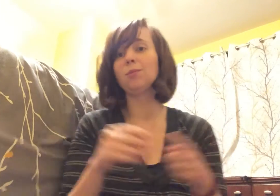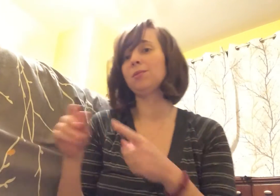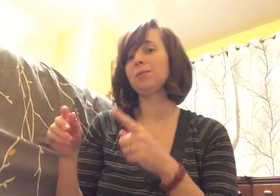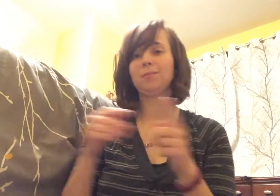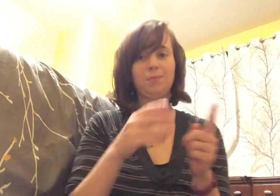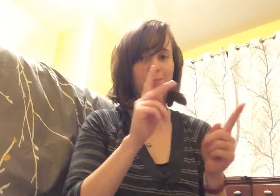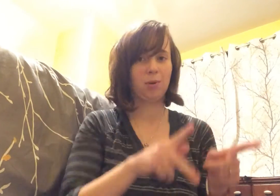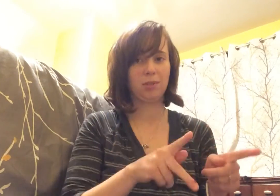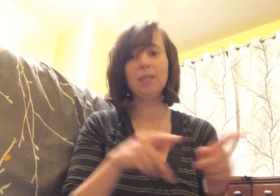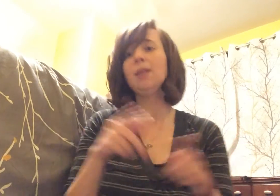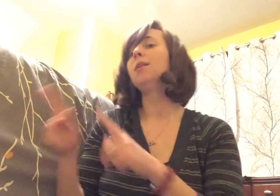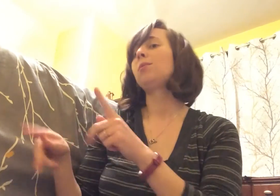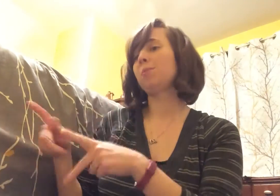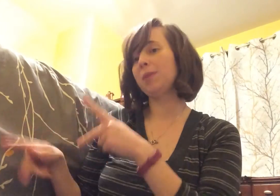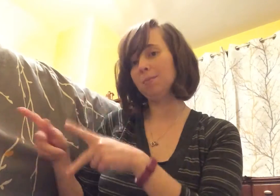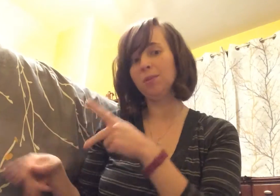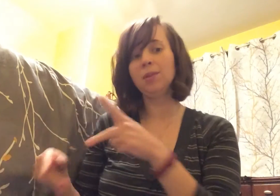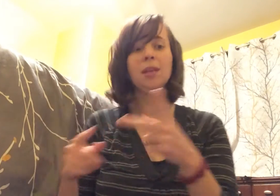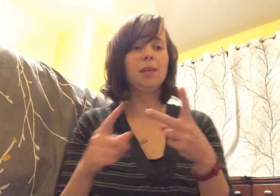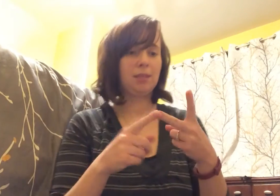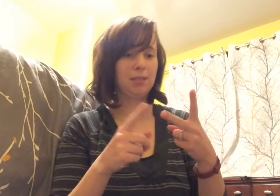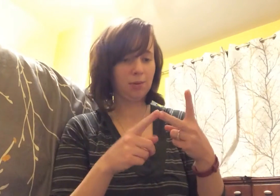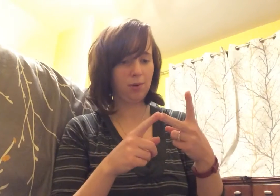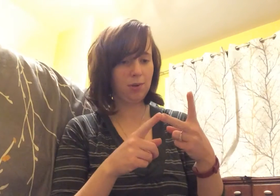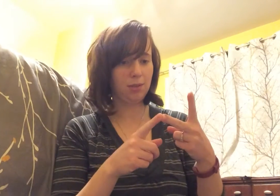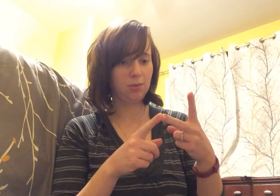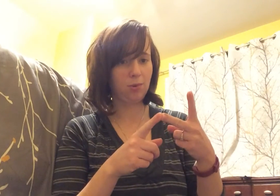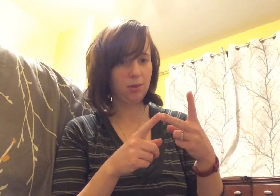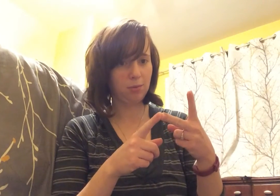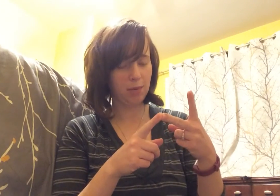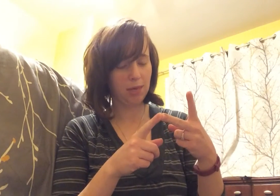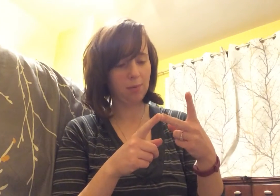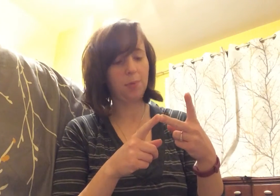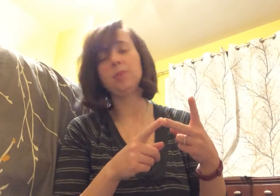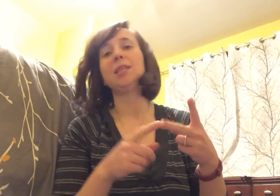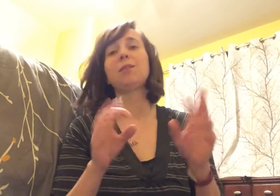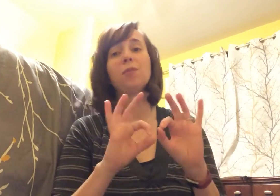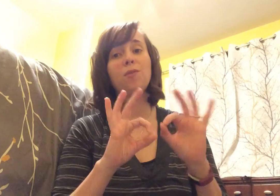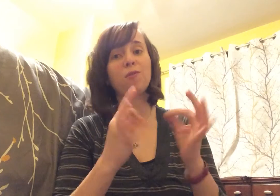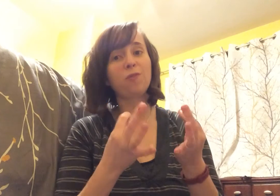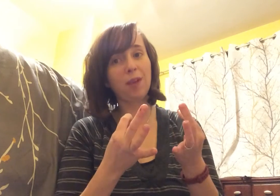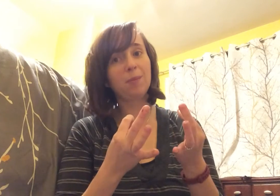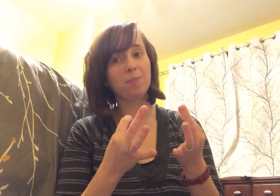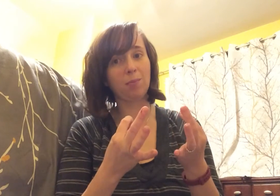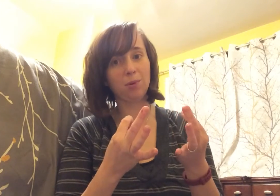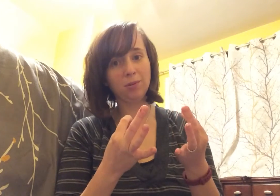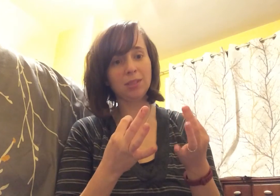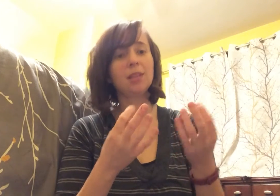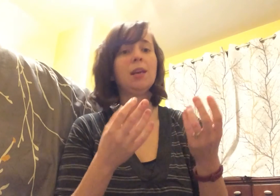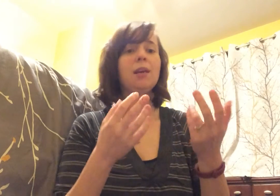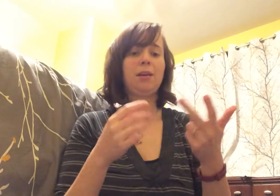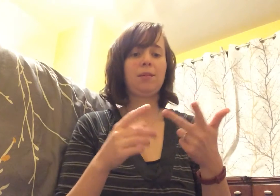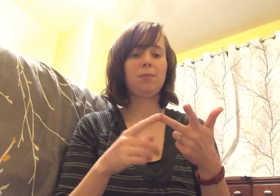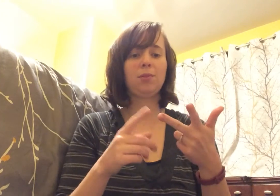or people. The second one is going to be about the different family members. The